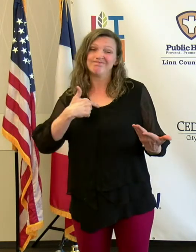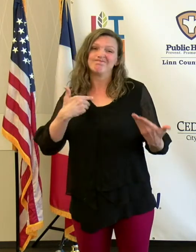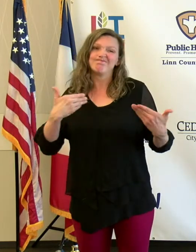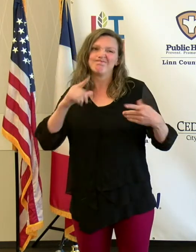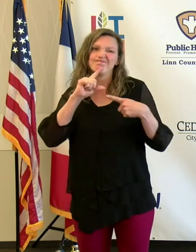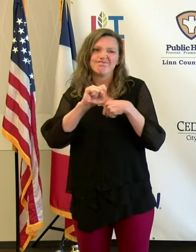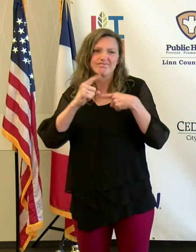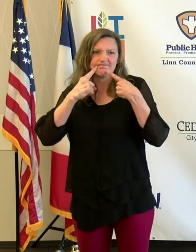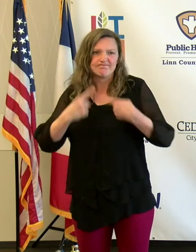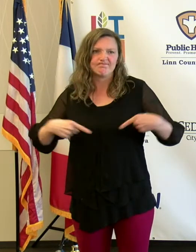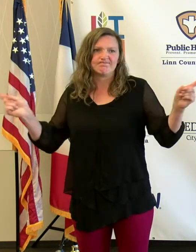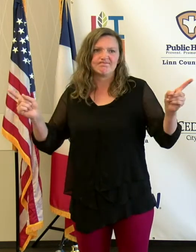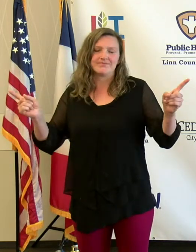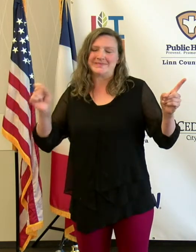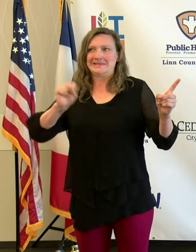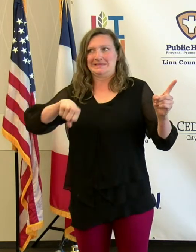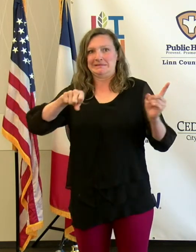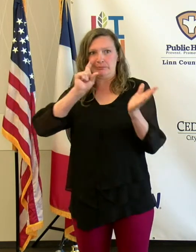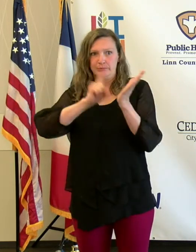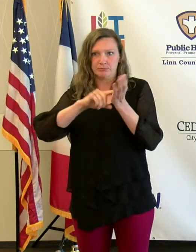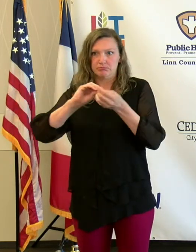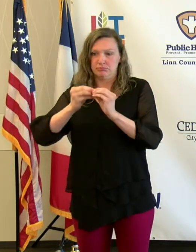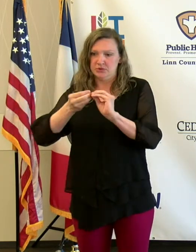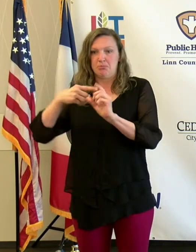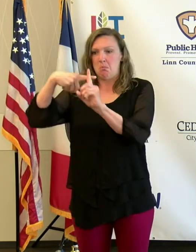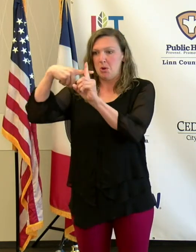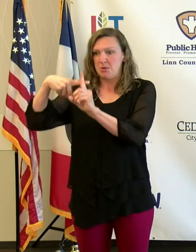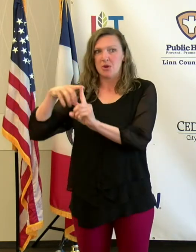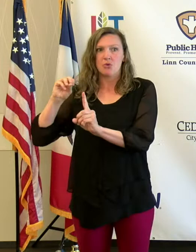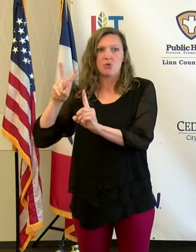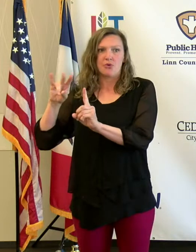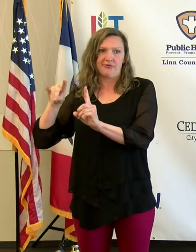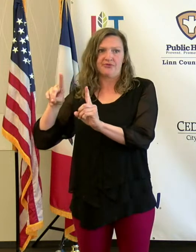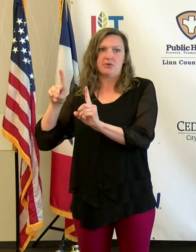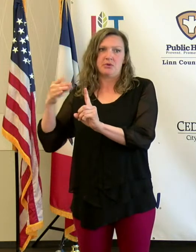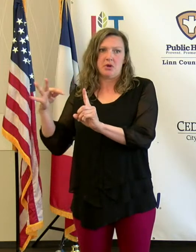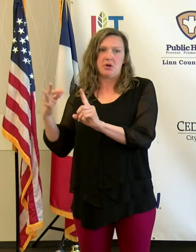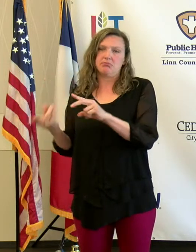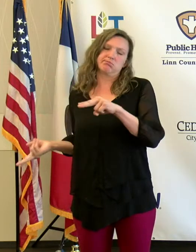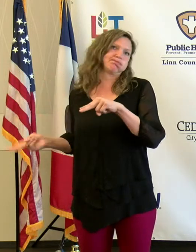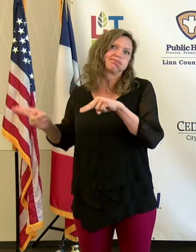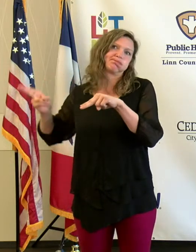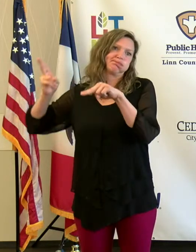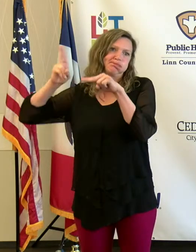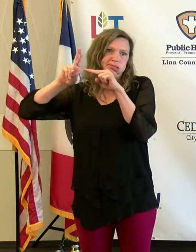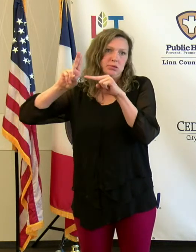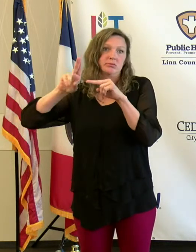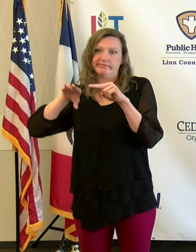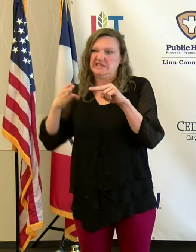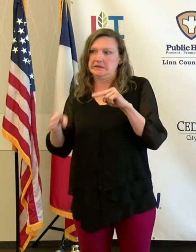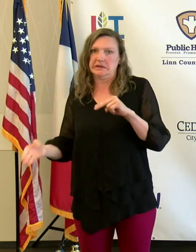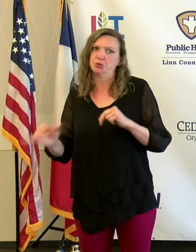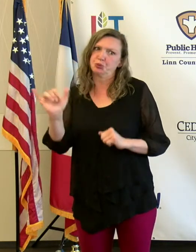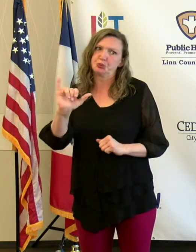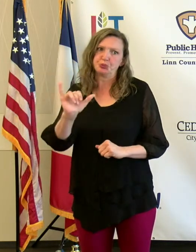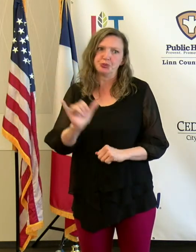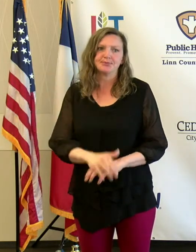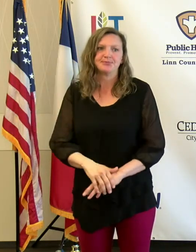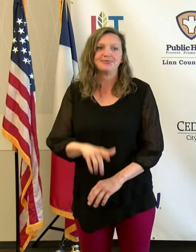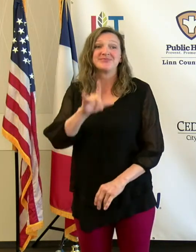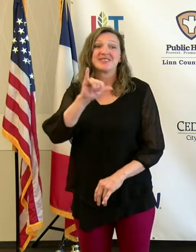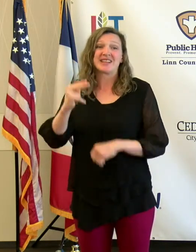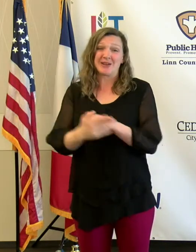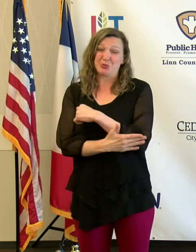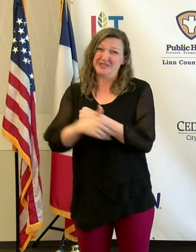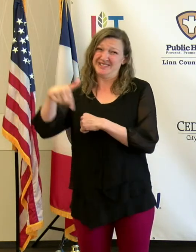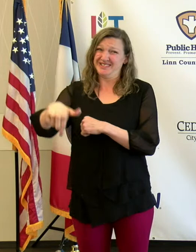confirmed COVID-19 cases and deaths in Iowa, and certainly in Linn County. Now is a critical time